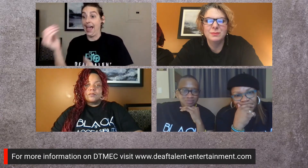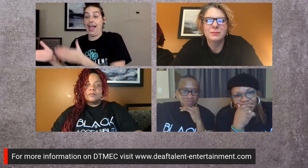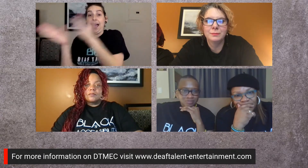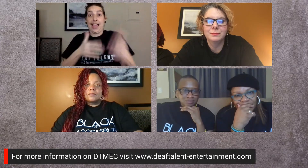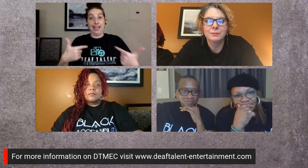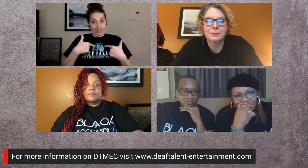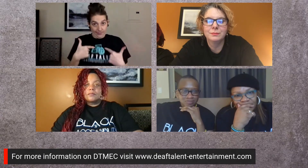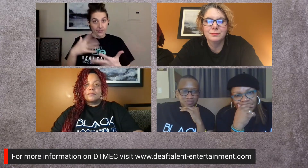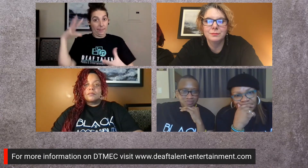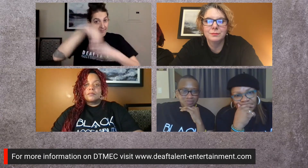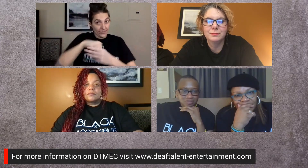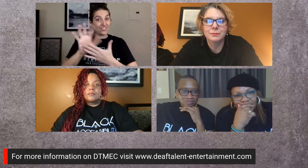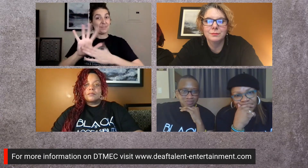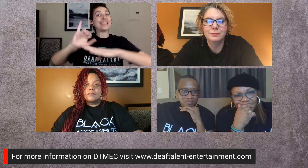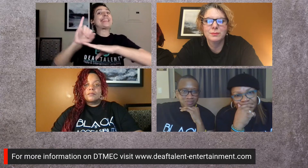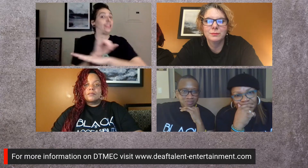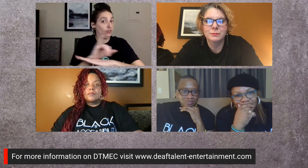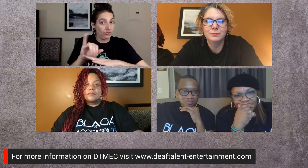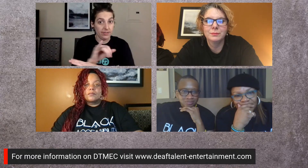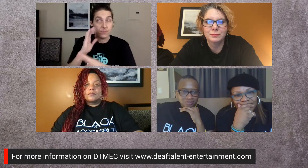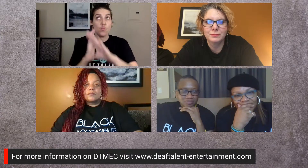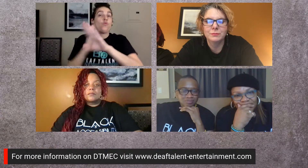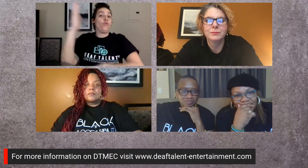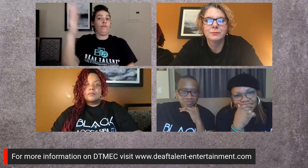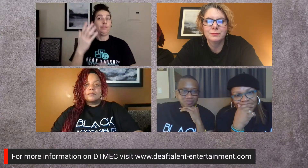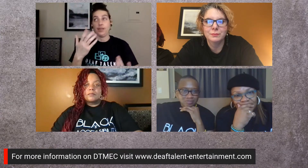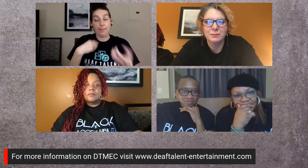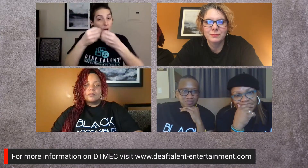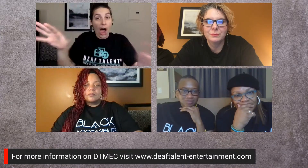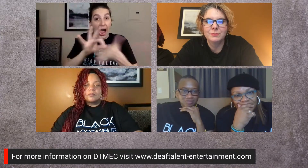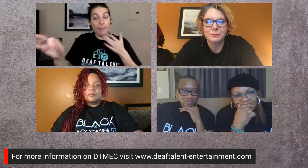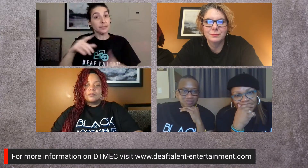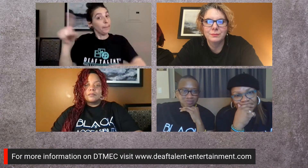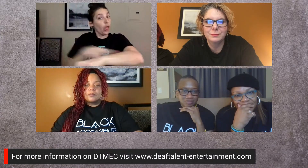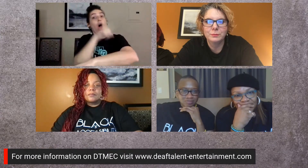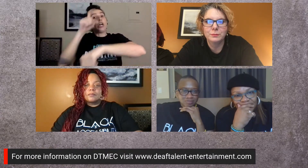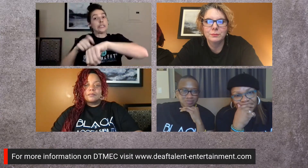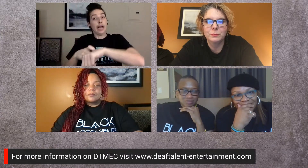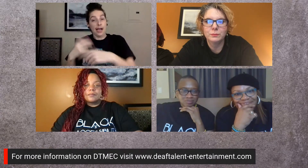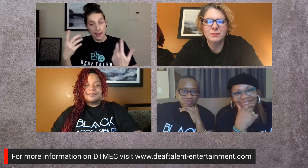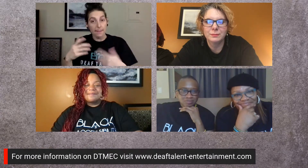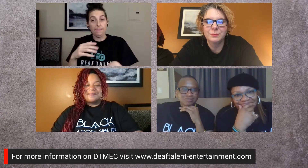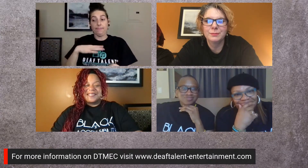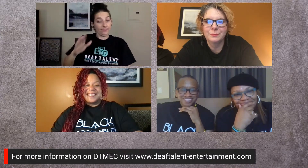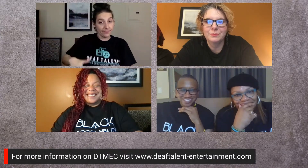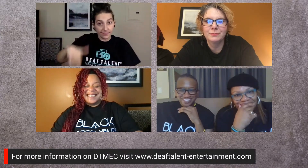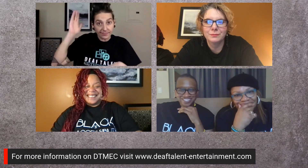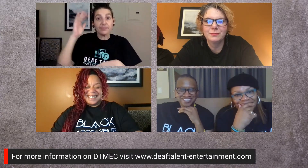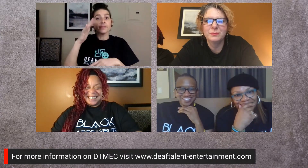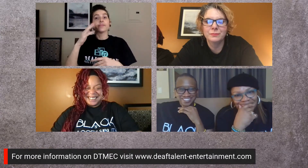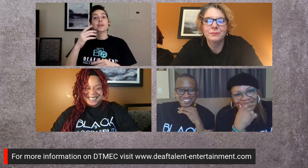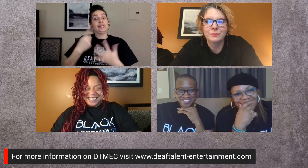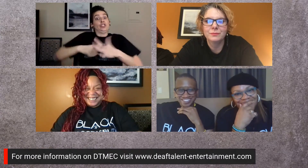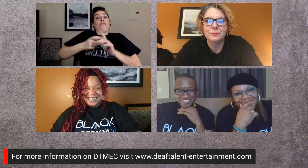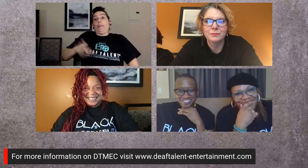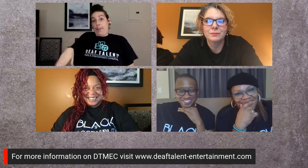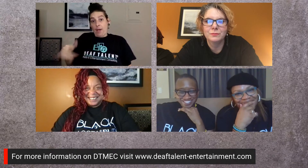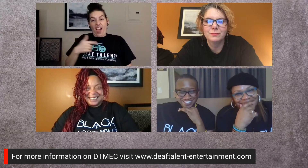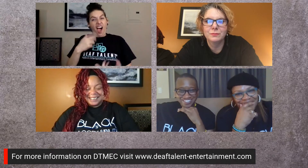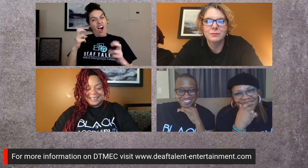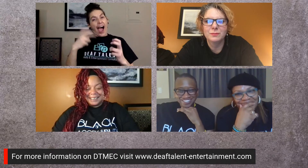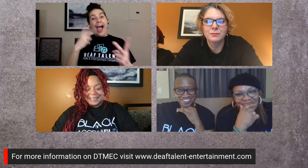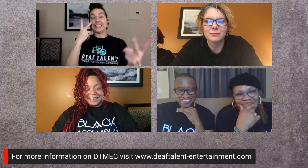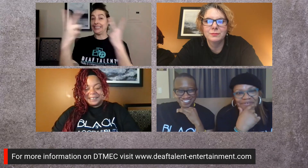And Jay's been doing this for 30 years. And I've been in the film industry for, I lost count really, but for a long time.